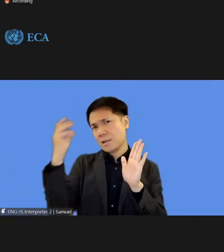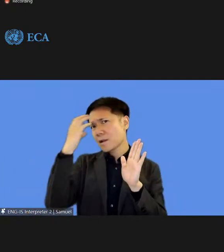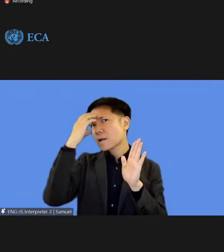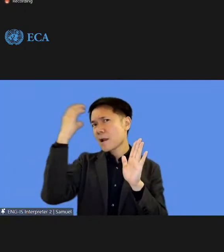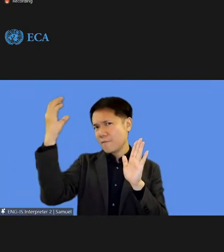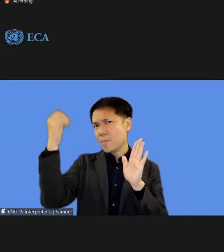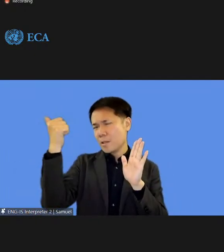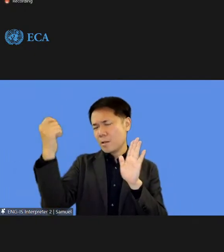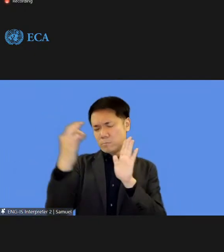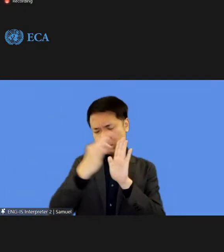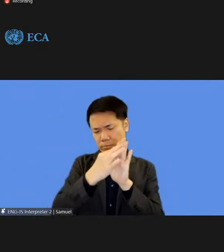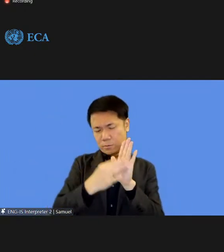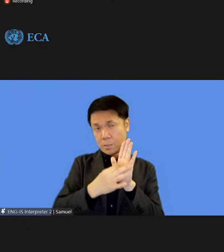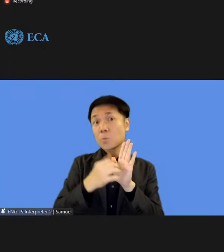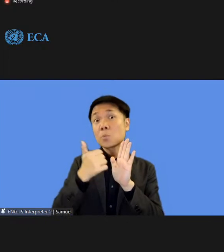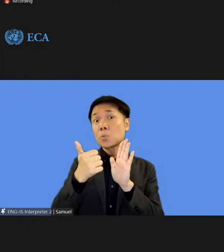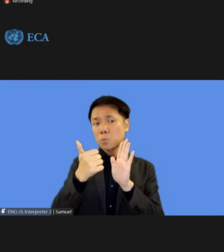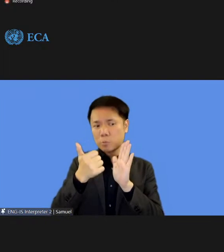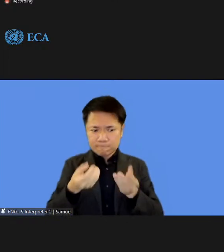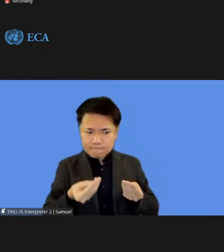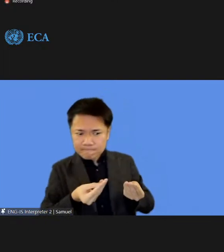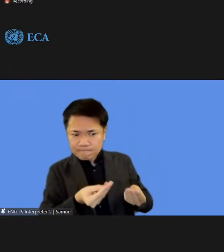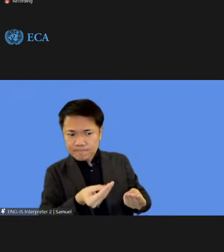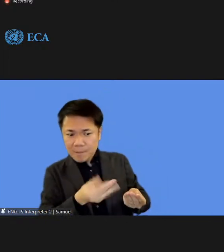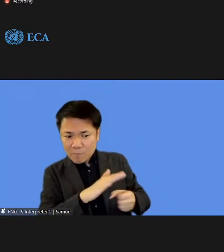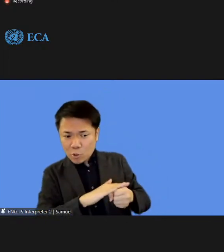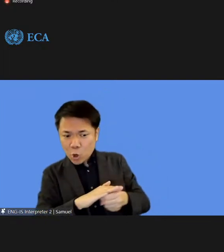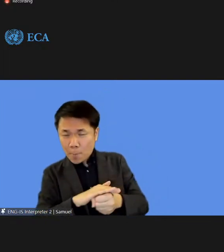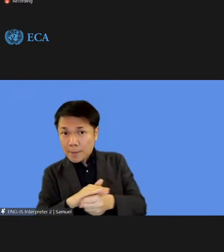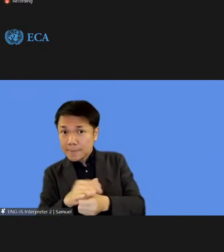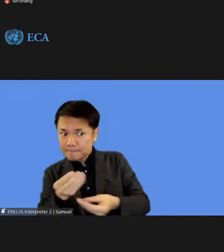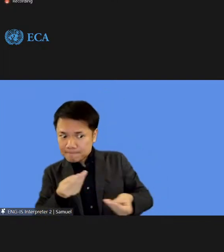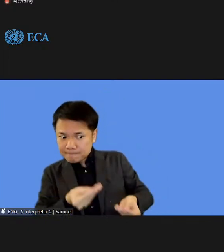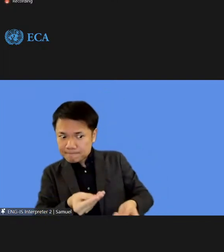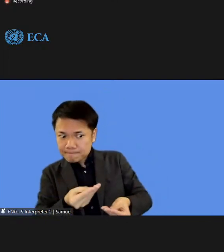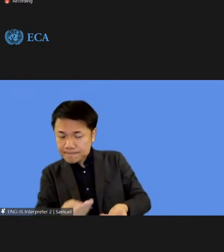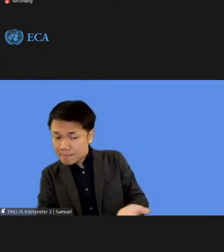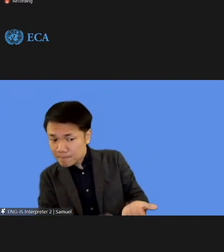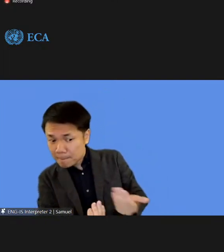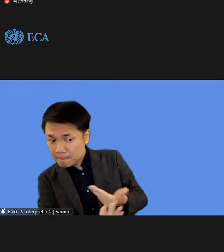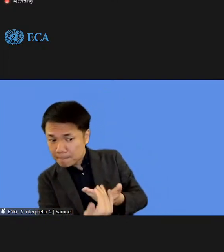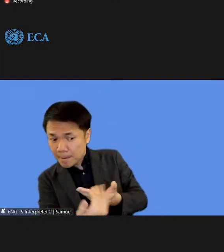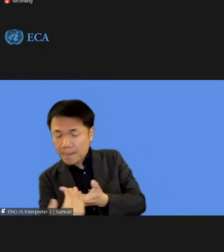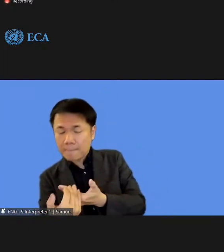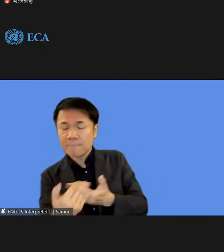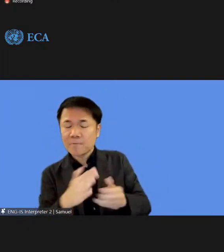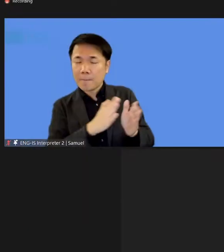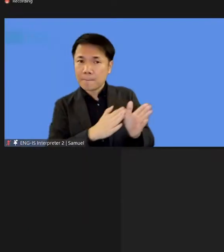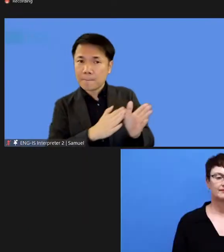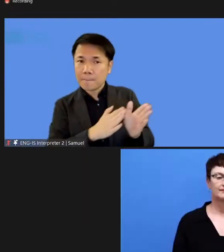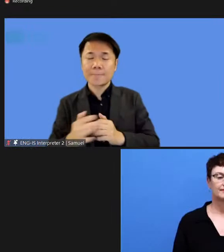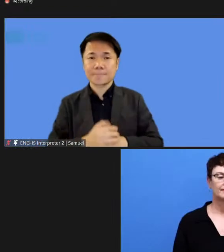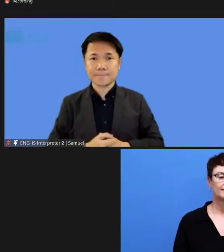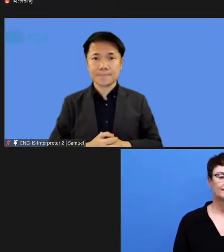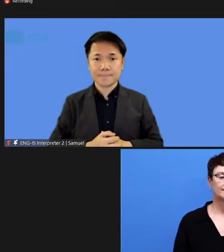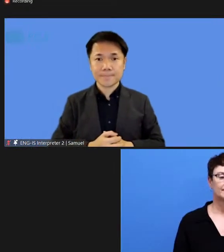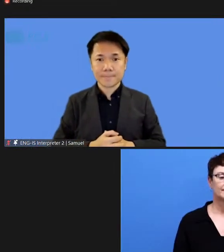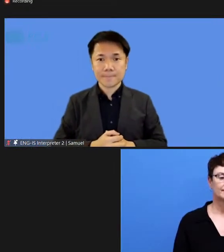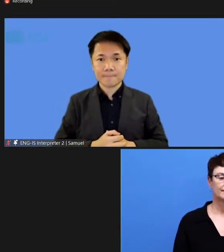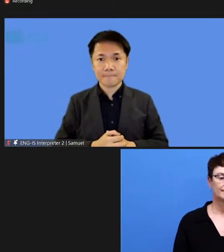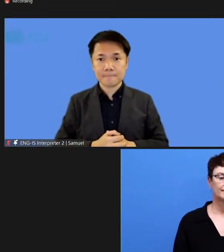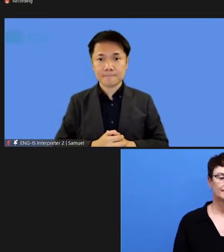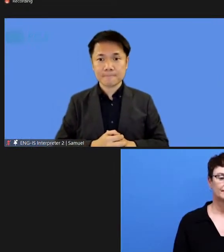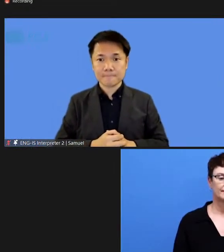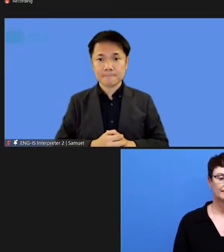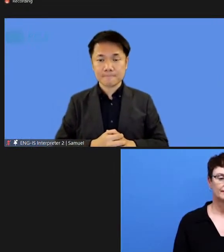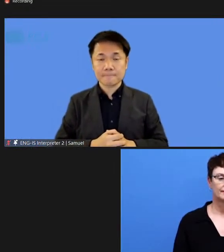the local community an opportunity to organize and participate in planning processes. So, which also